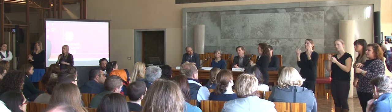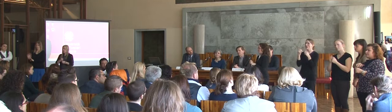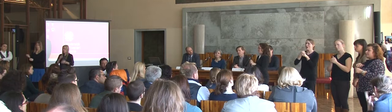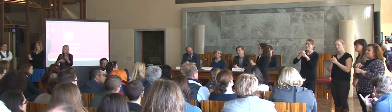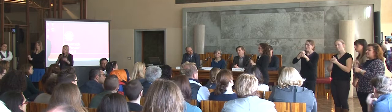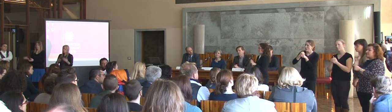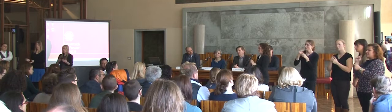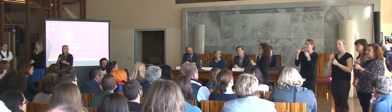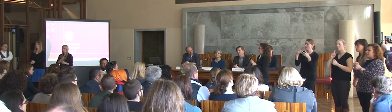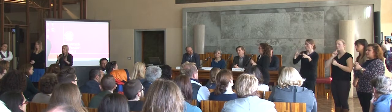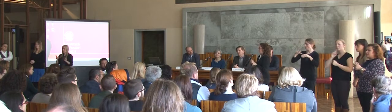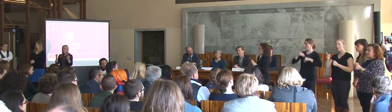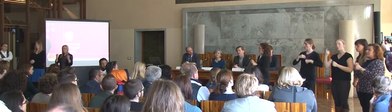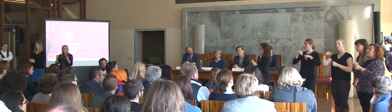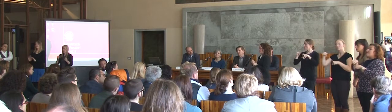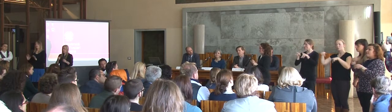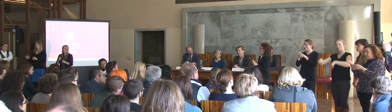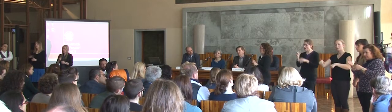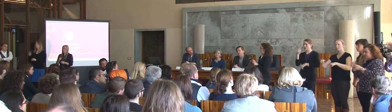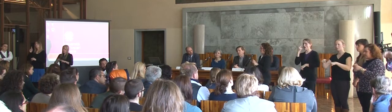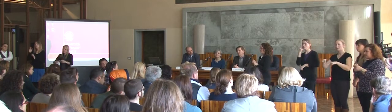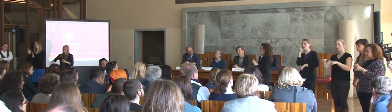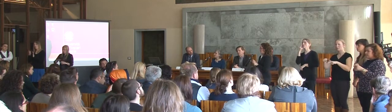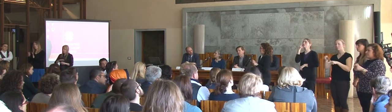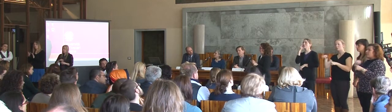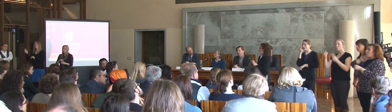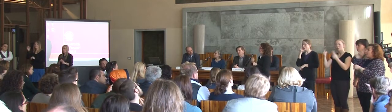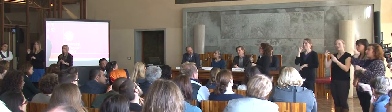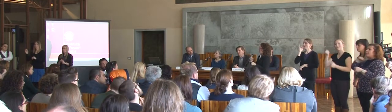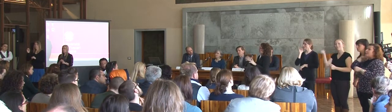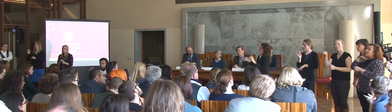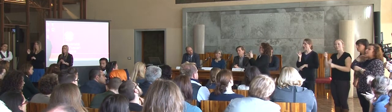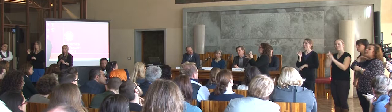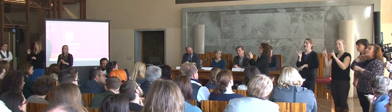of realizing what ONU, the European